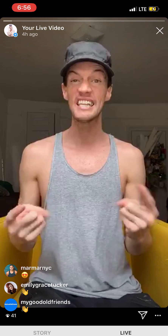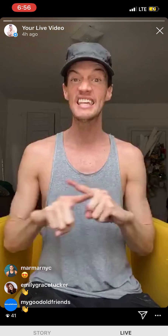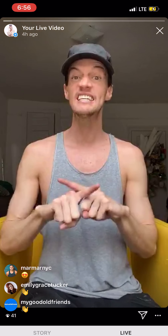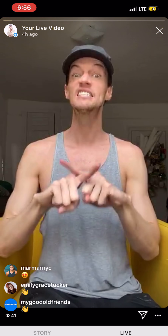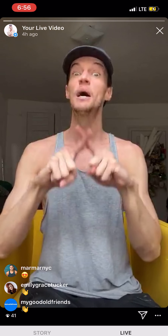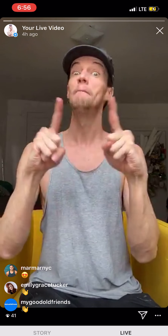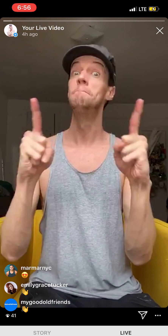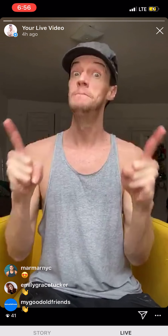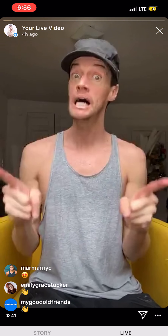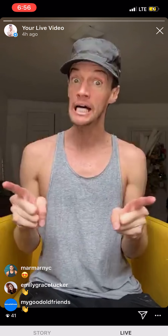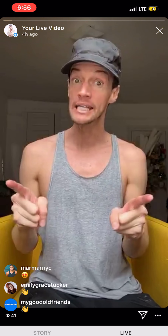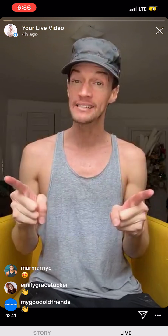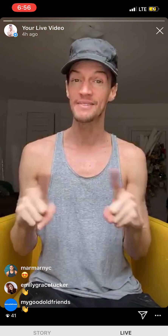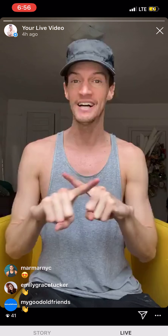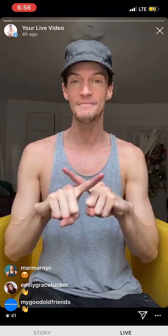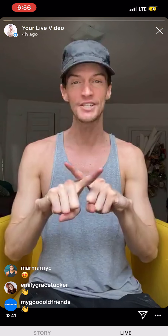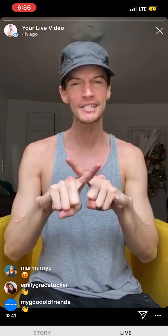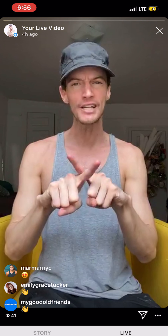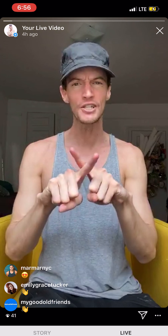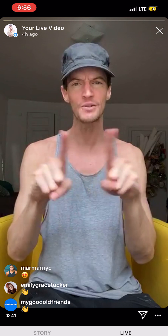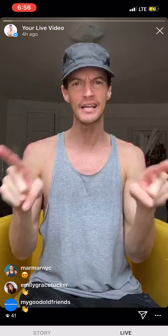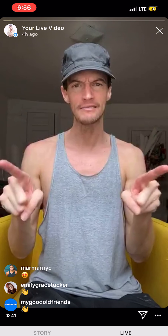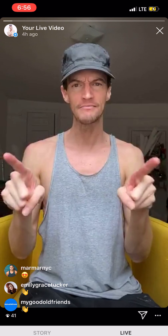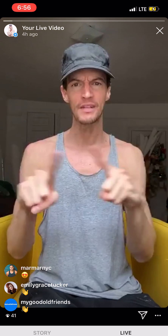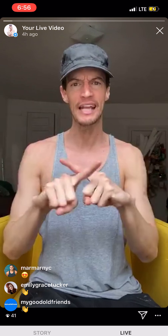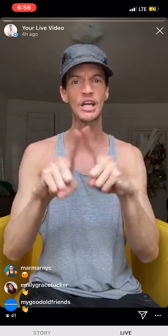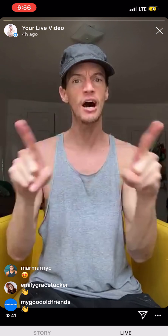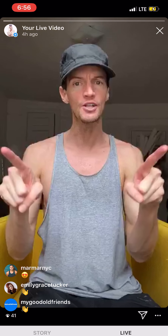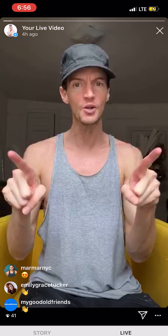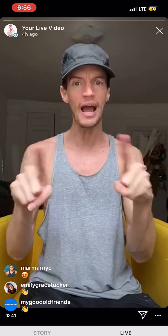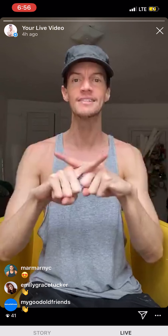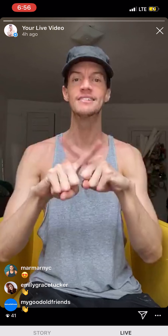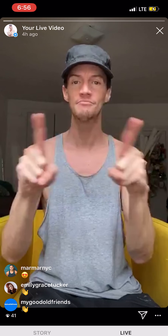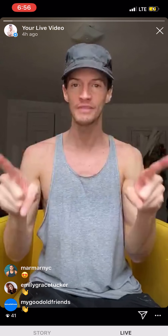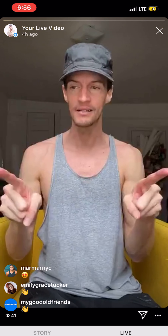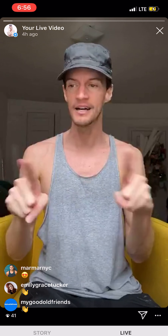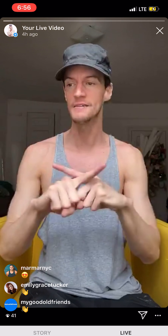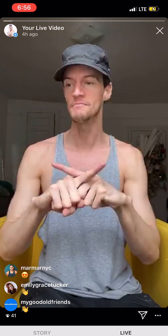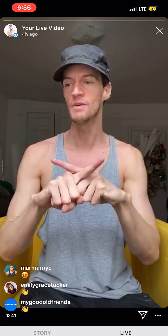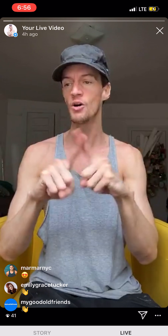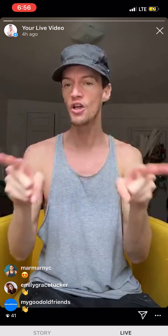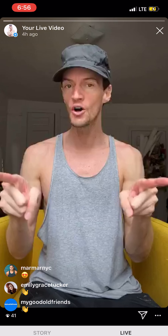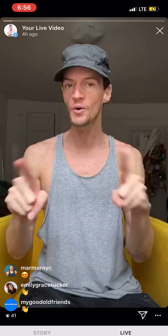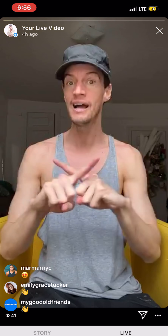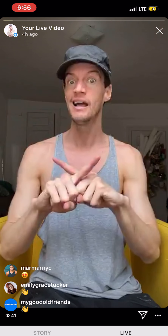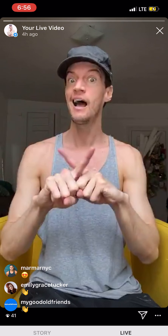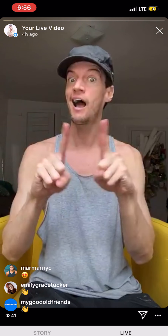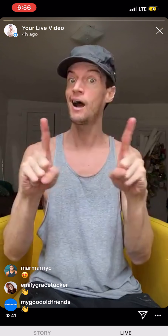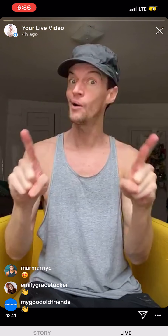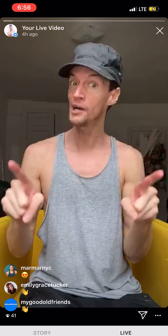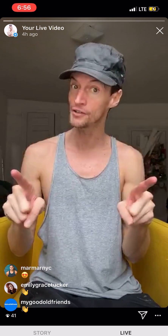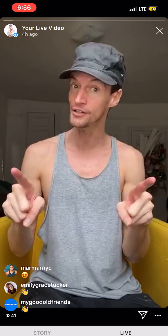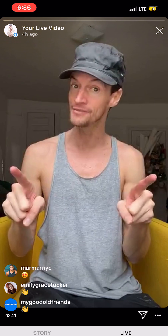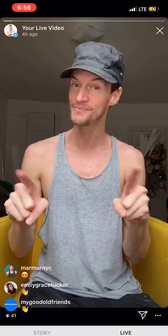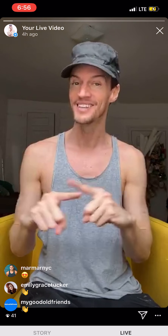this, but. But. And it just kind of shows that in contrast. Although, however. So